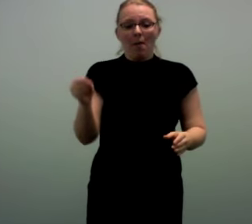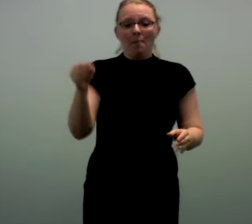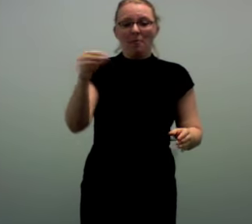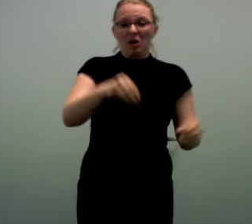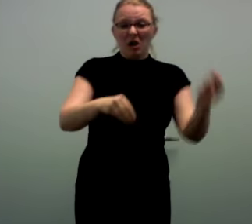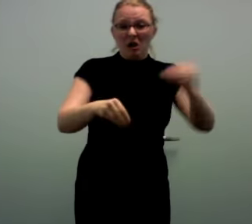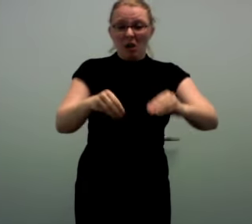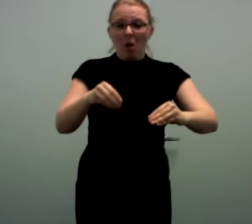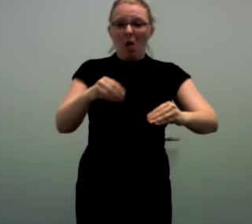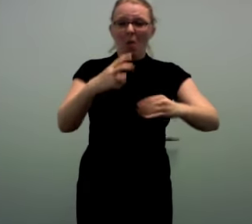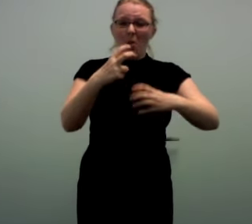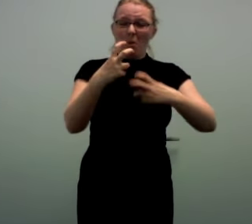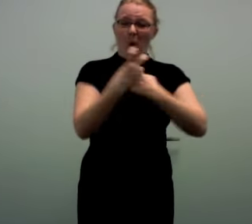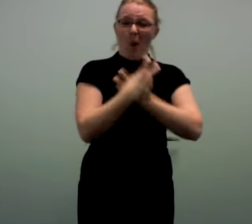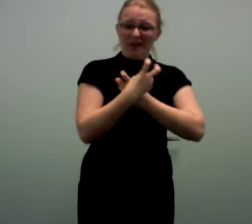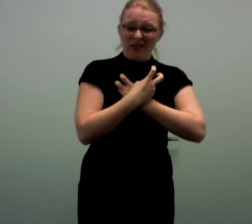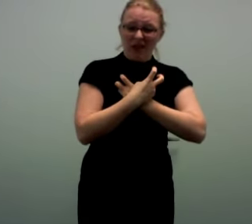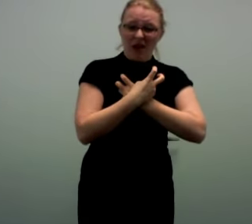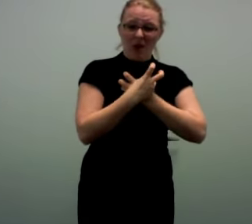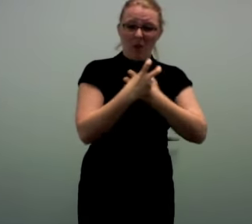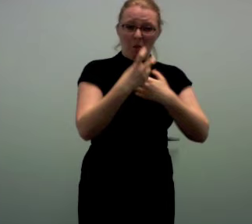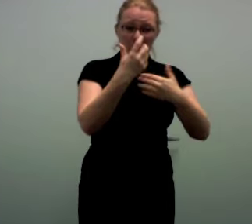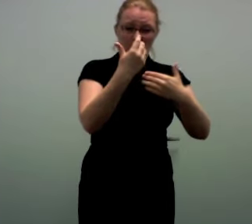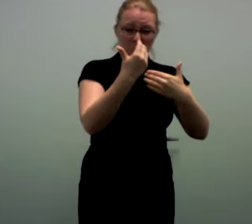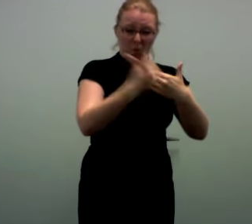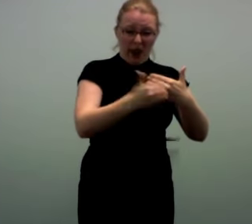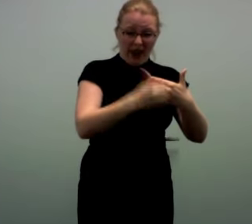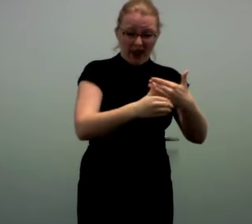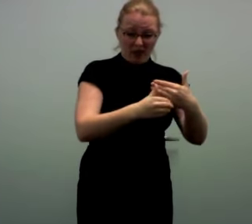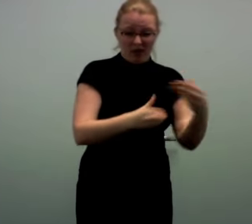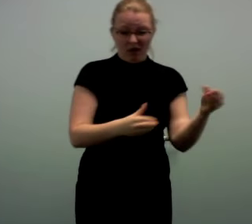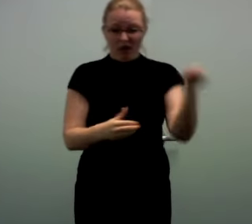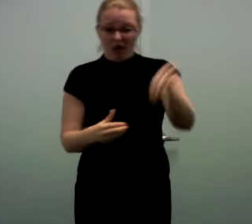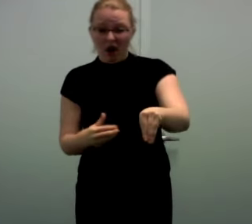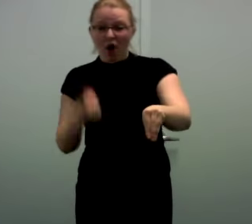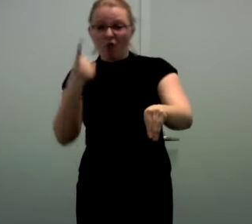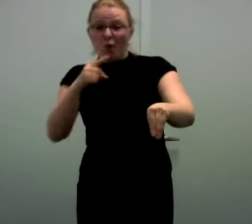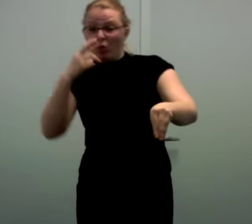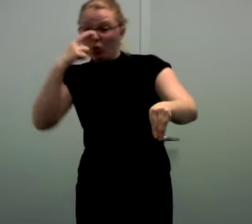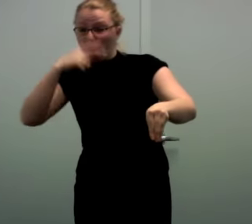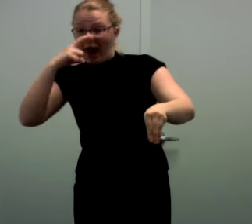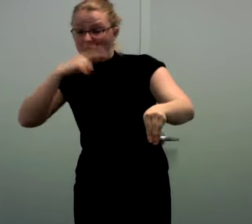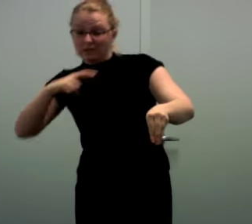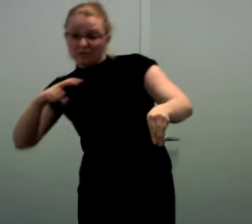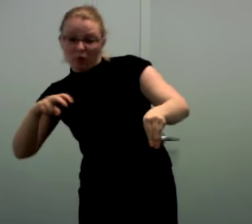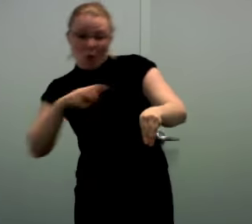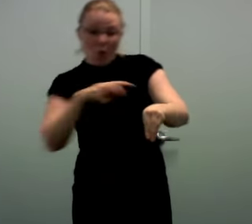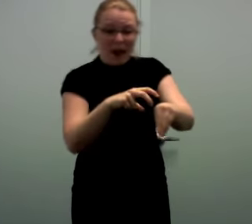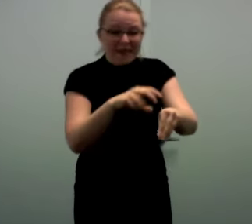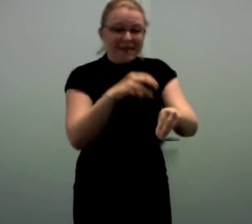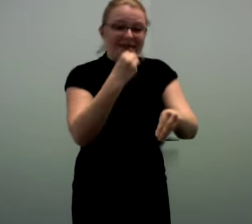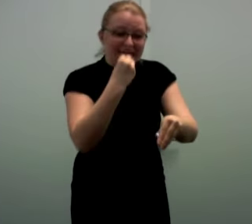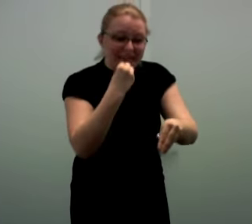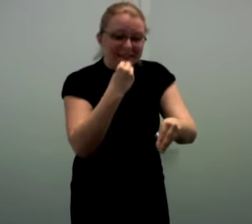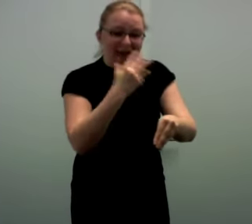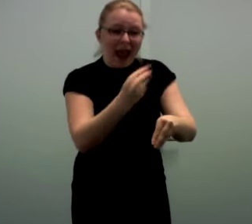them. They would die, and then rats, bread, and meat would go into